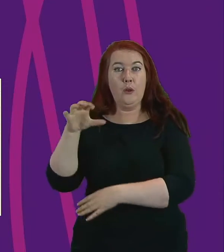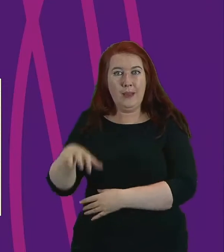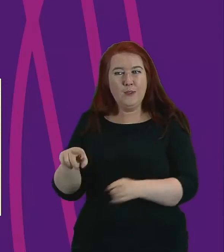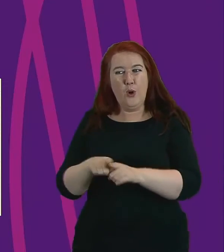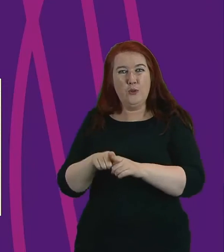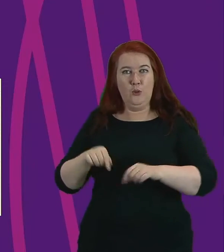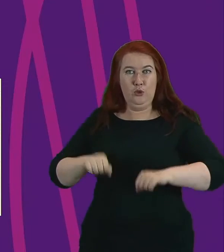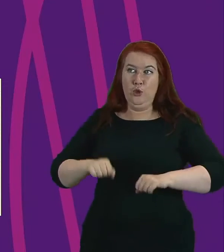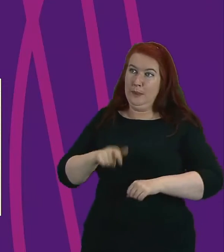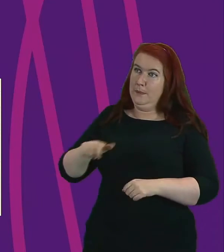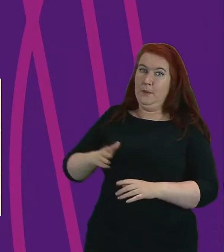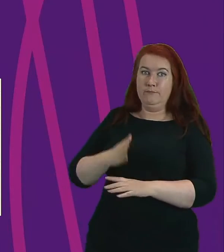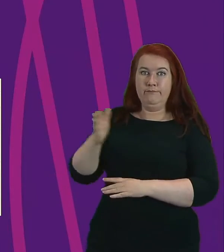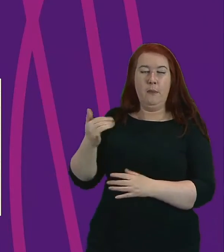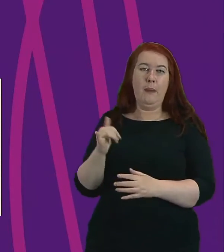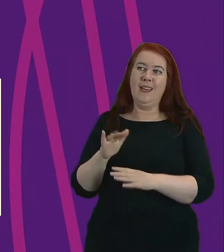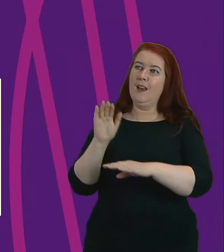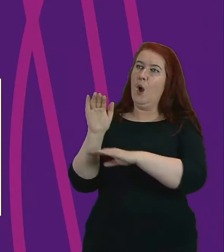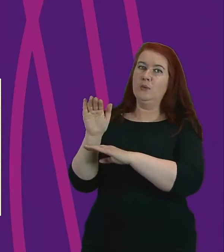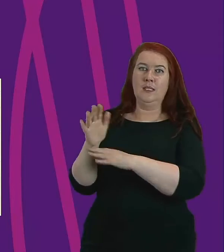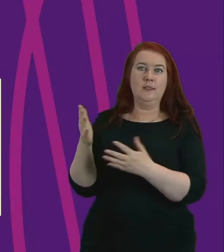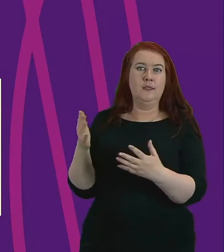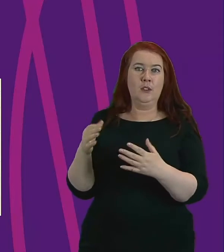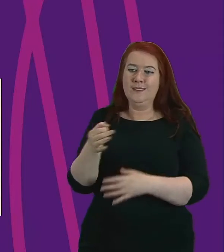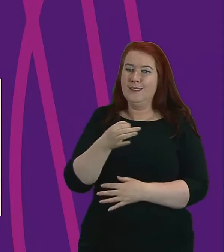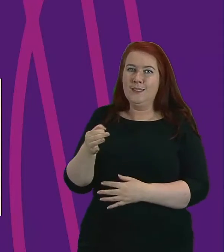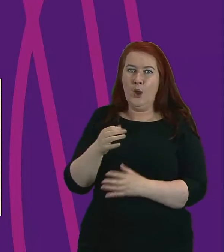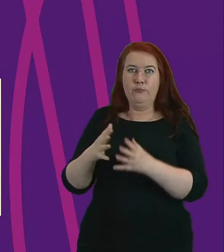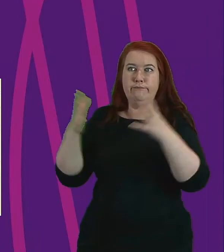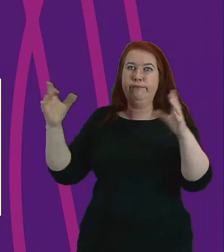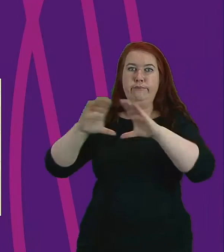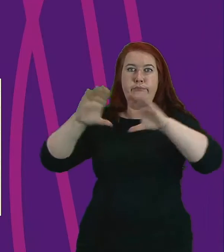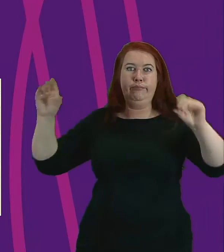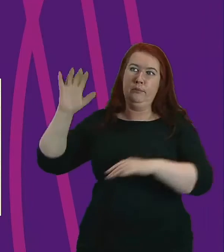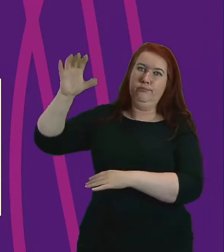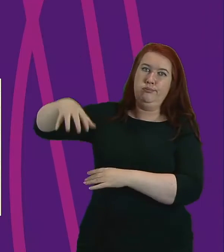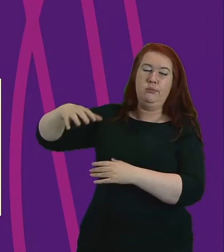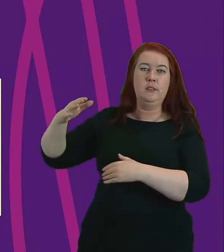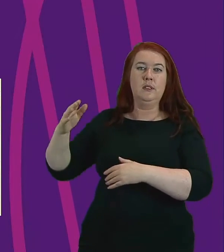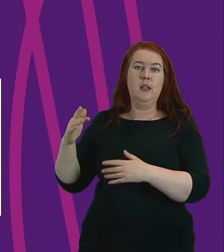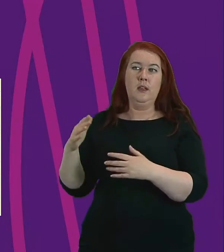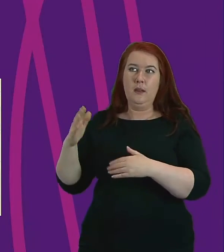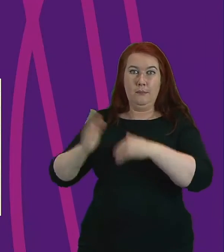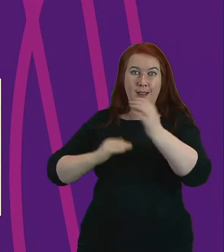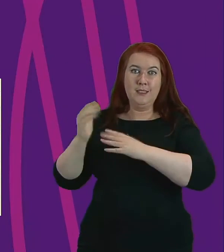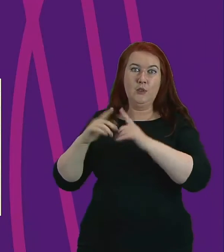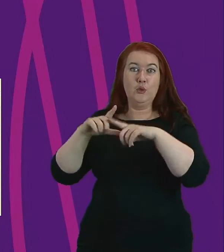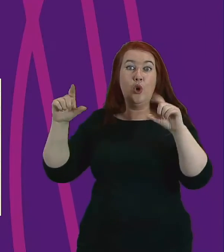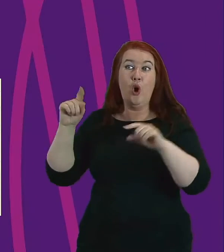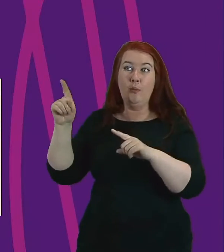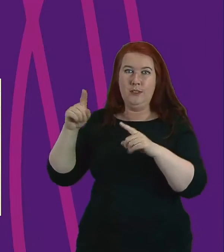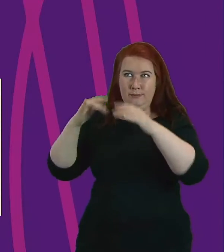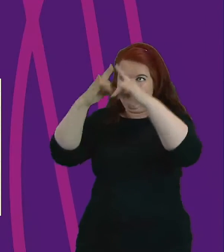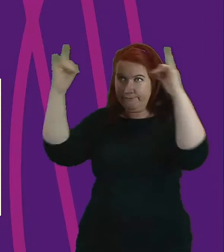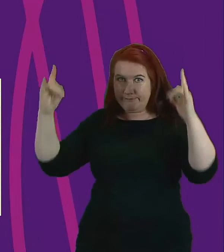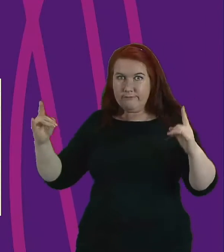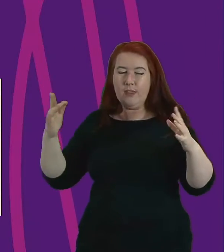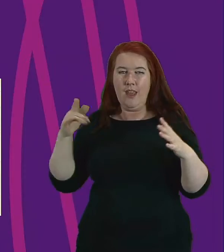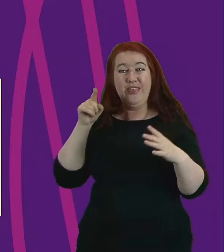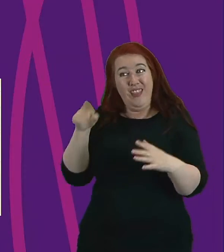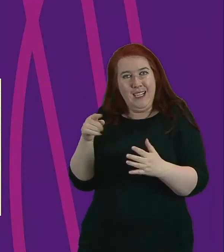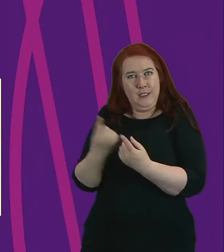travelling to, for example, out-of-town large retail outlets undercover. And that's the issue,